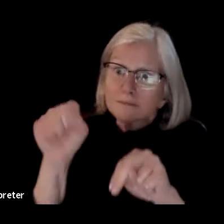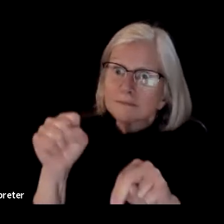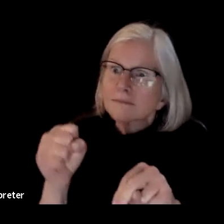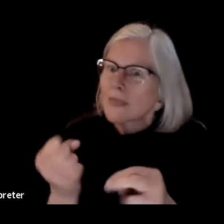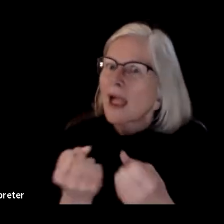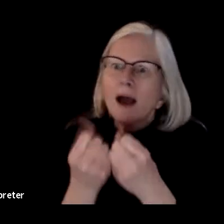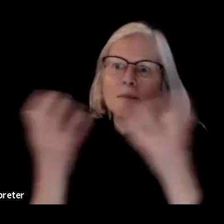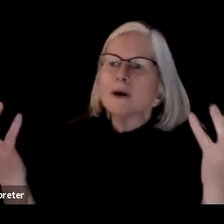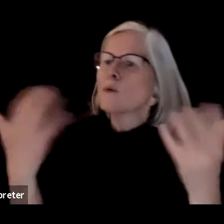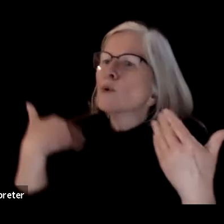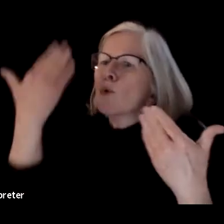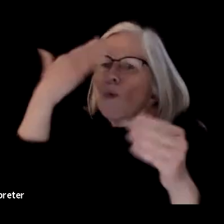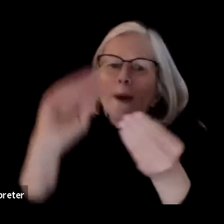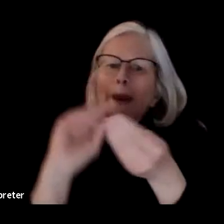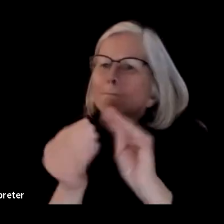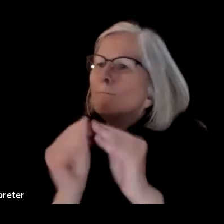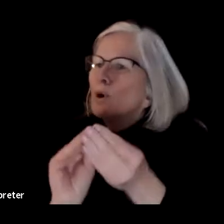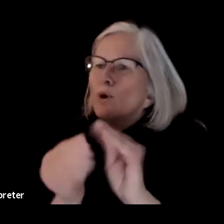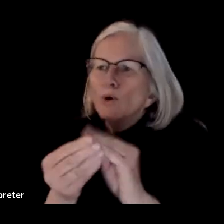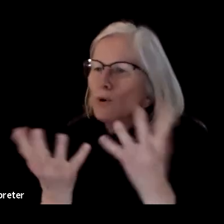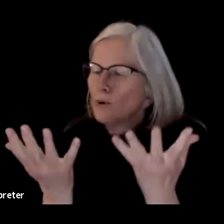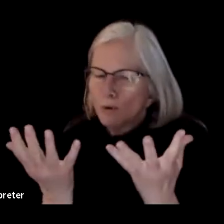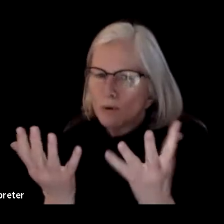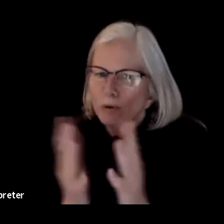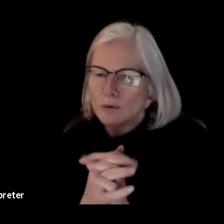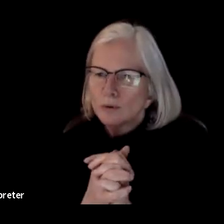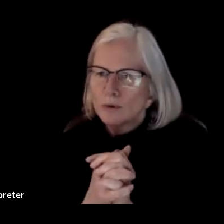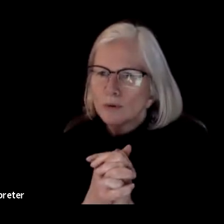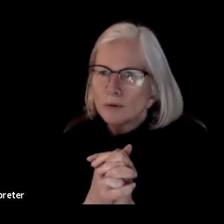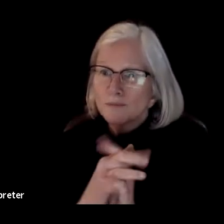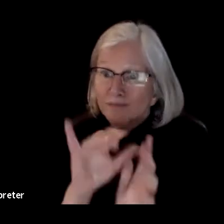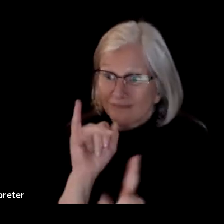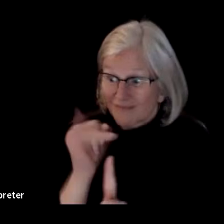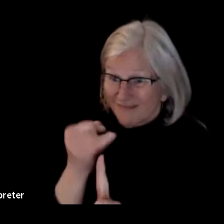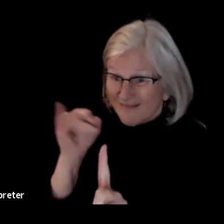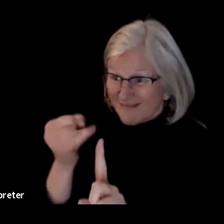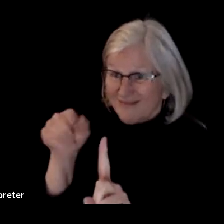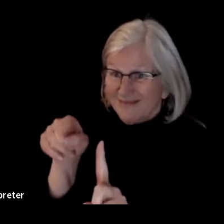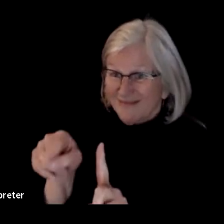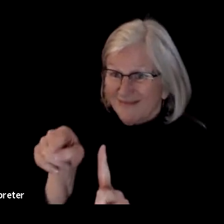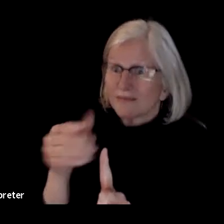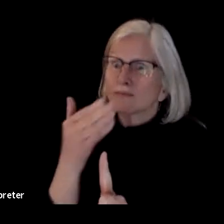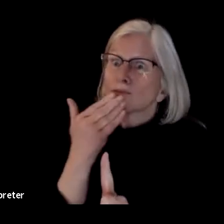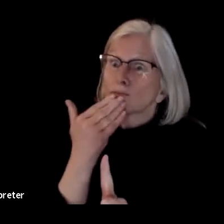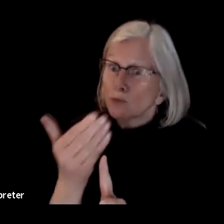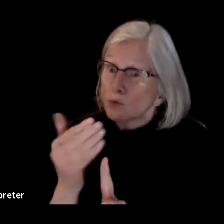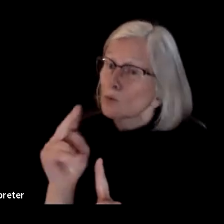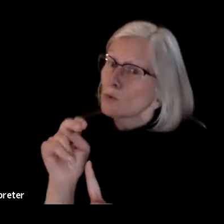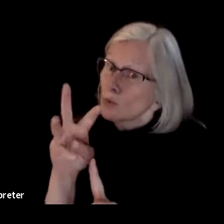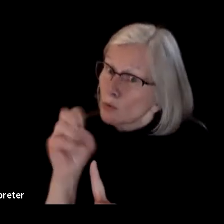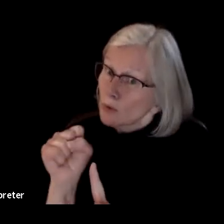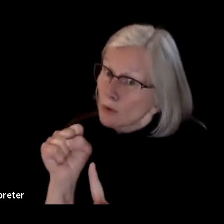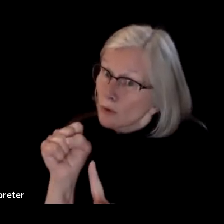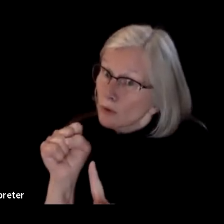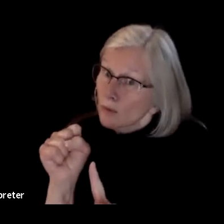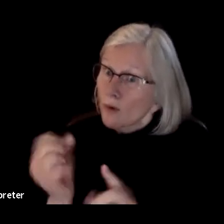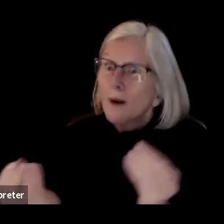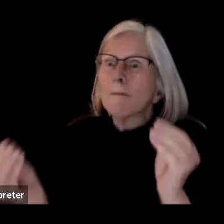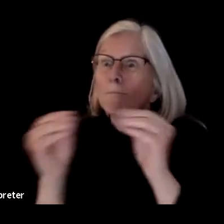Johnson & Johnson, that's wonderful news. That is just more doses that we can get into